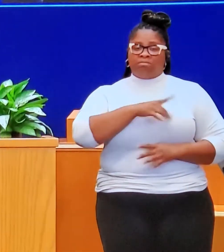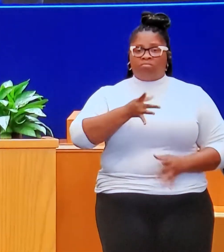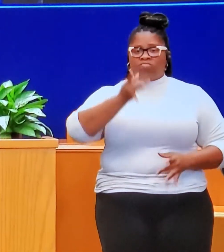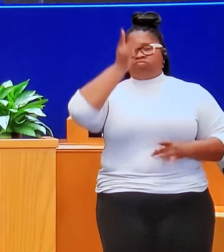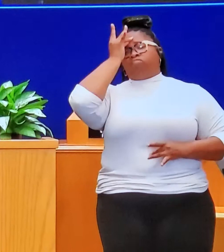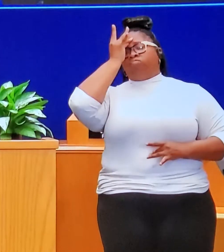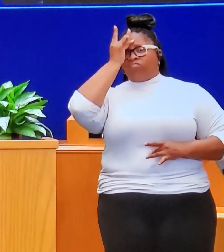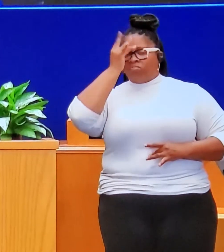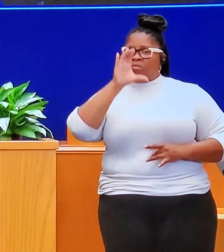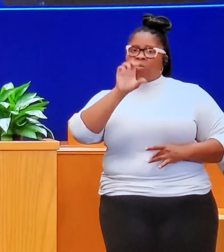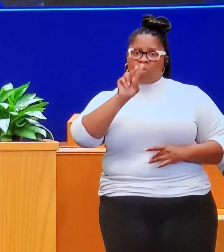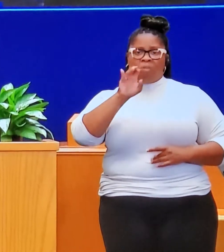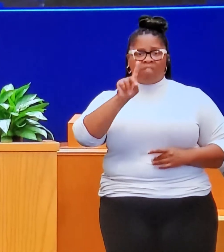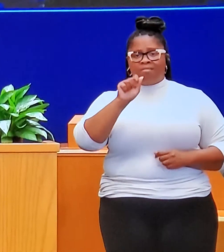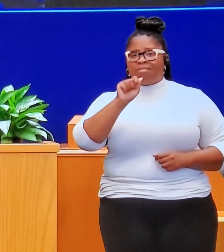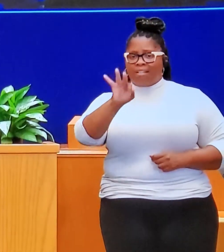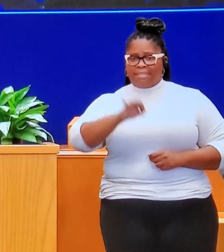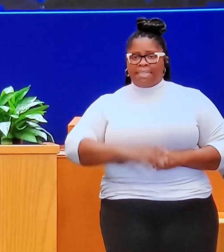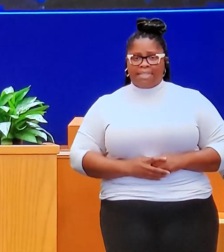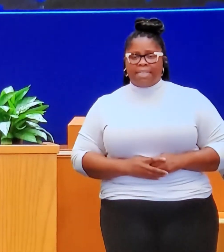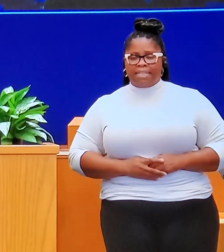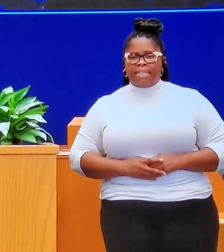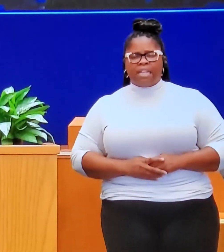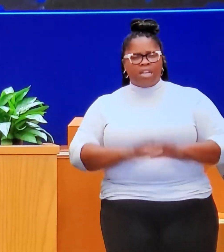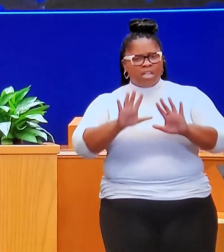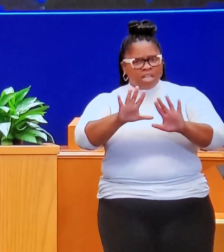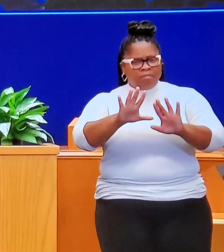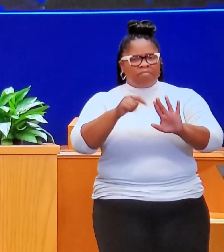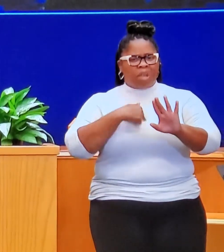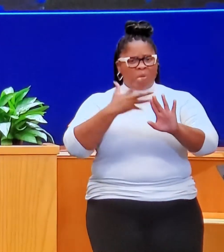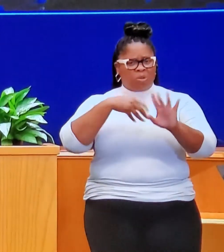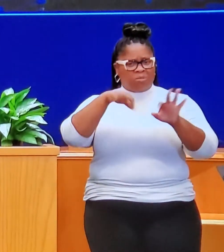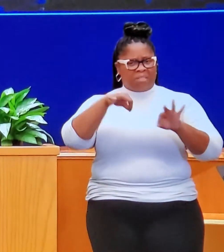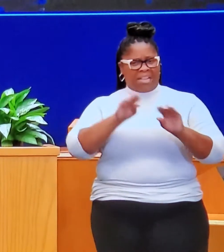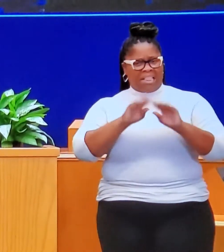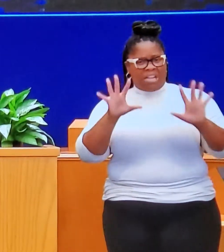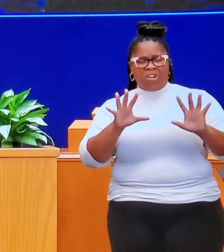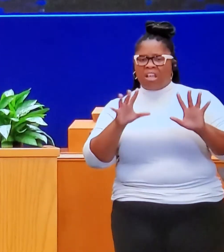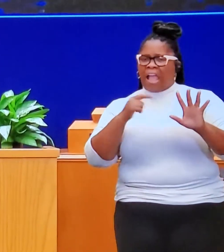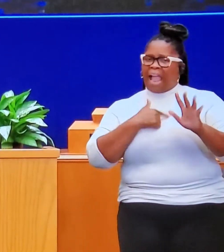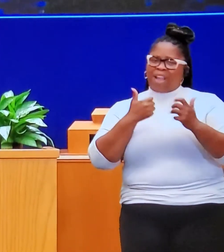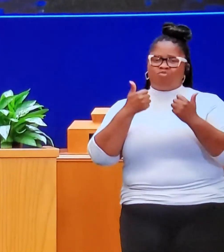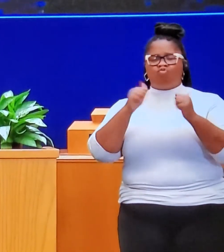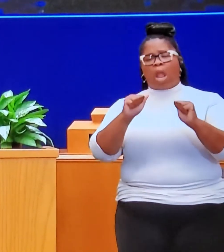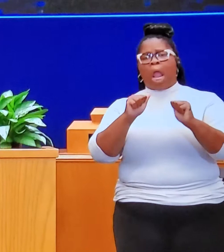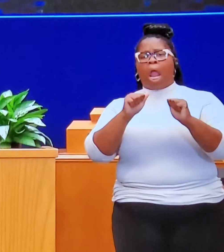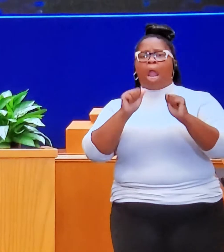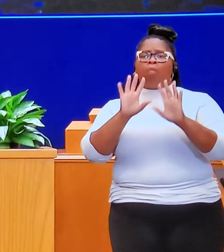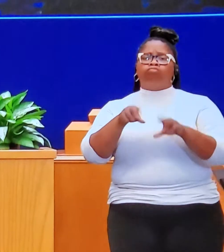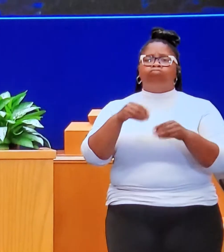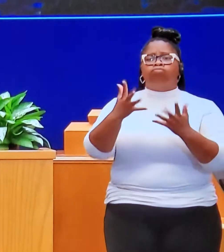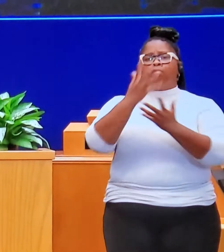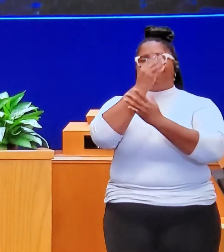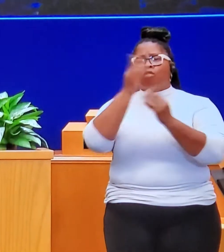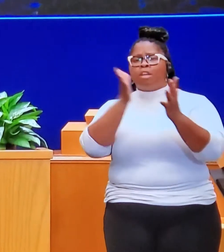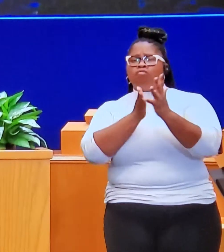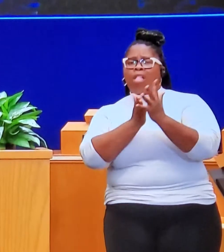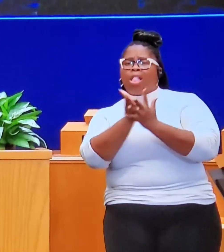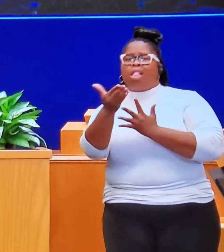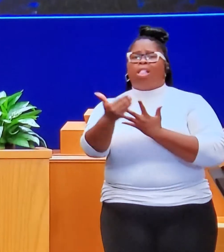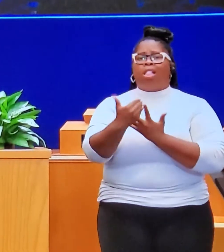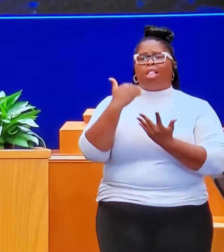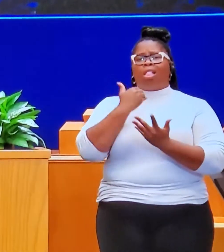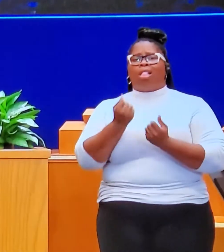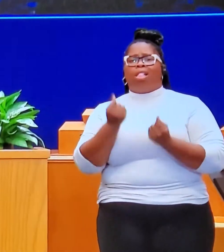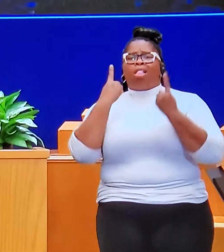COVID-19. And I do want to clarify that while I try to be as transparent as possible and provide as much information as